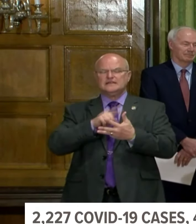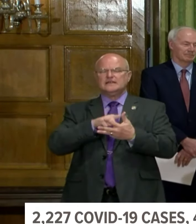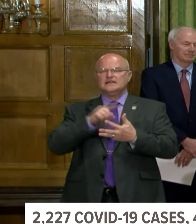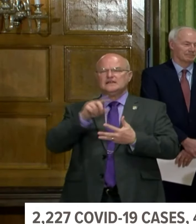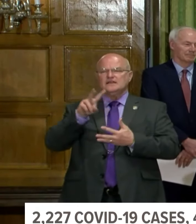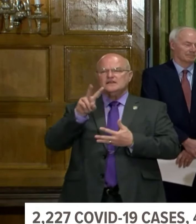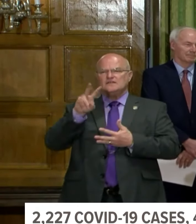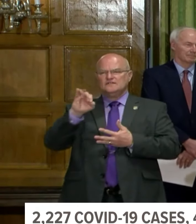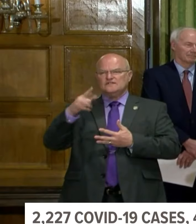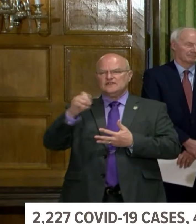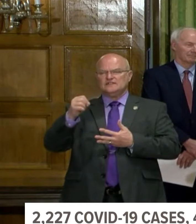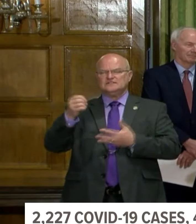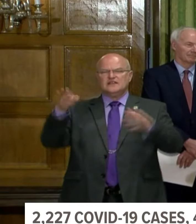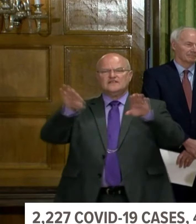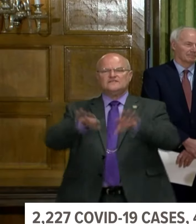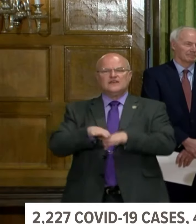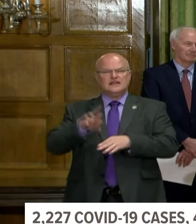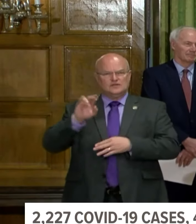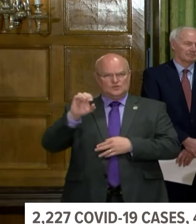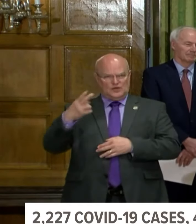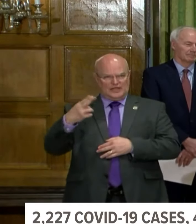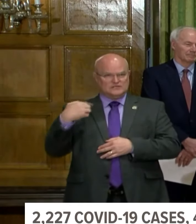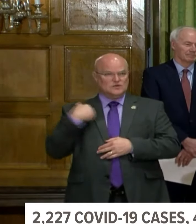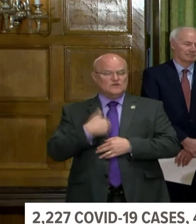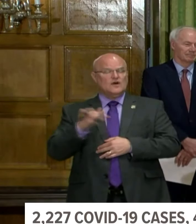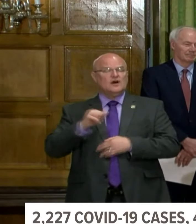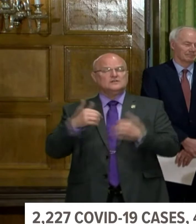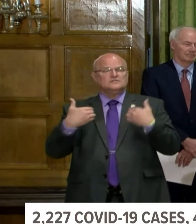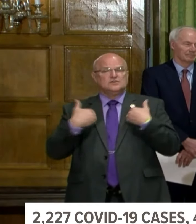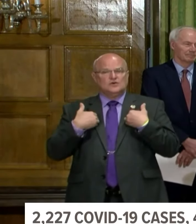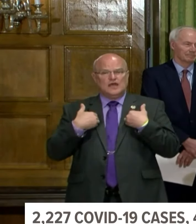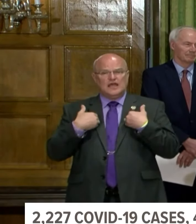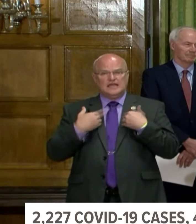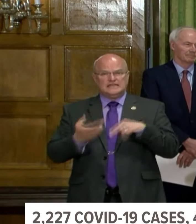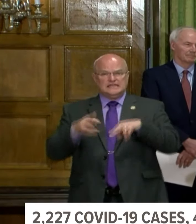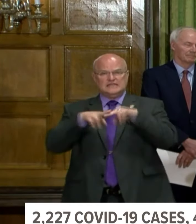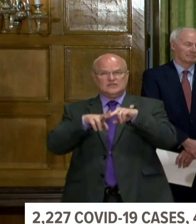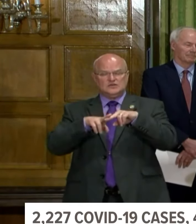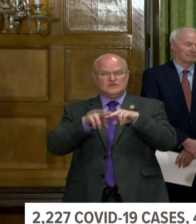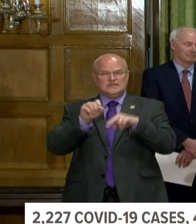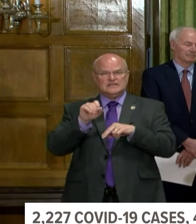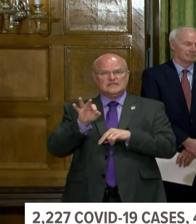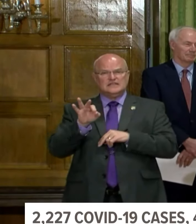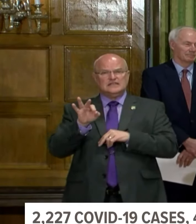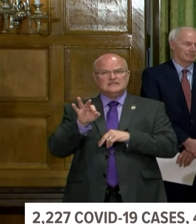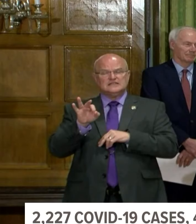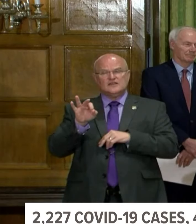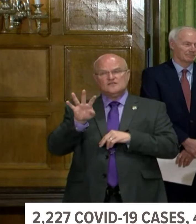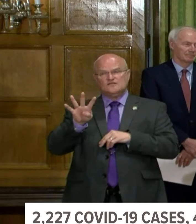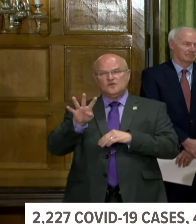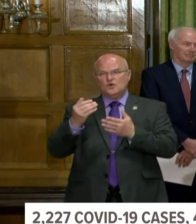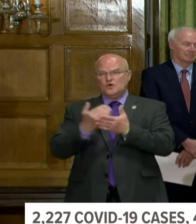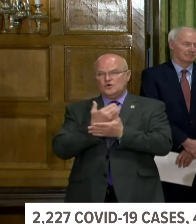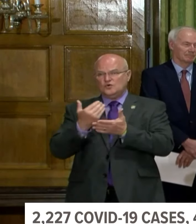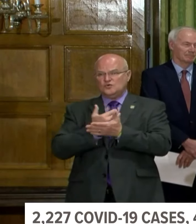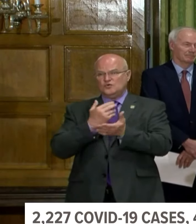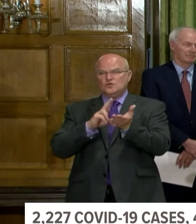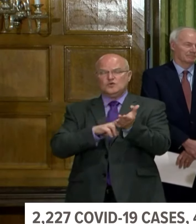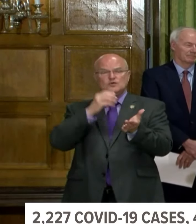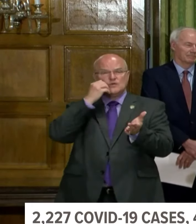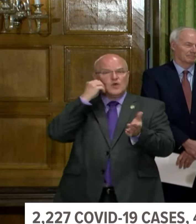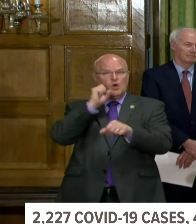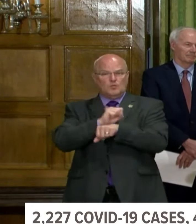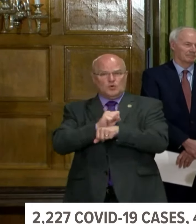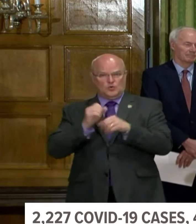Valley Ranch. We've also had an increase of 4 new nursing